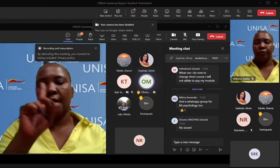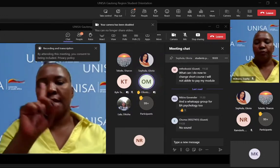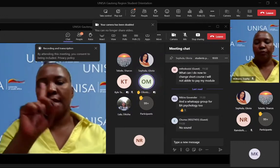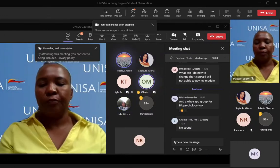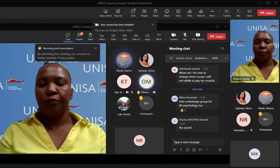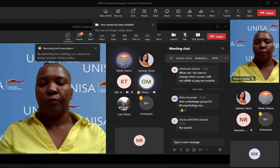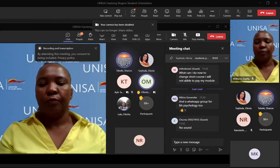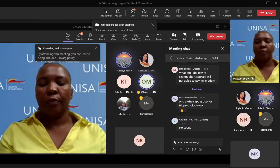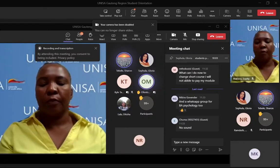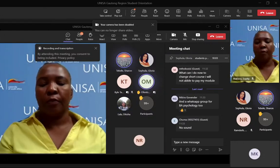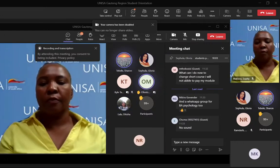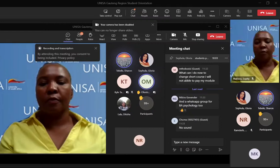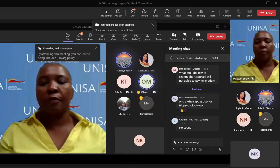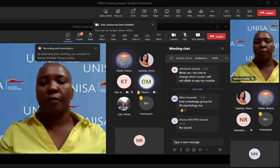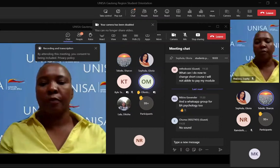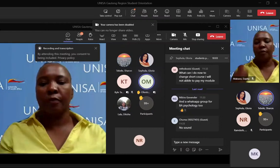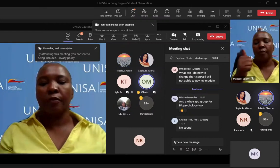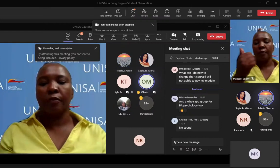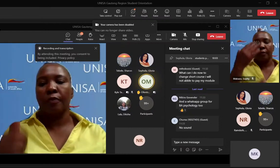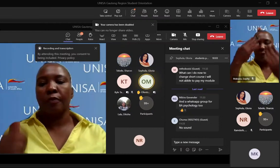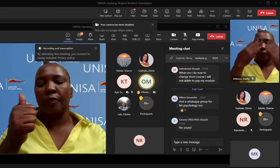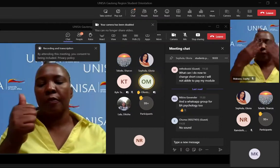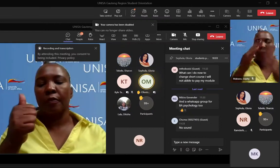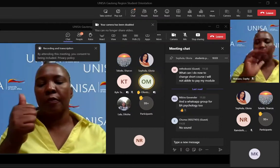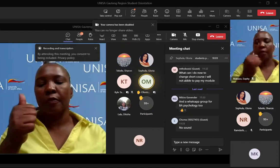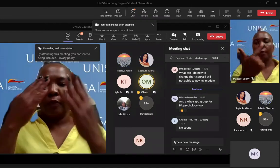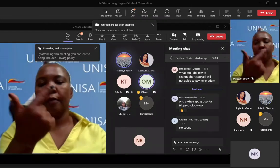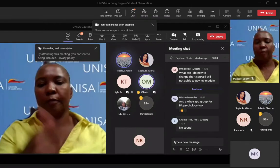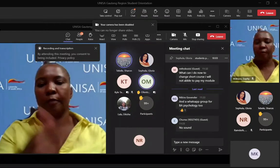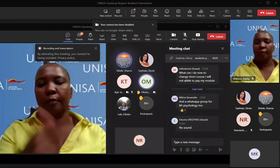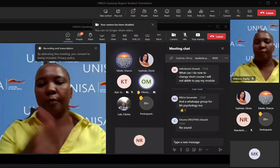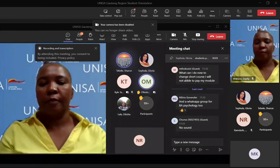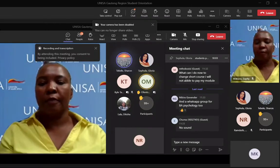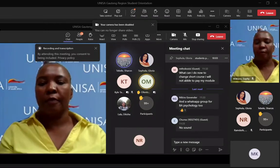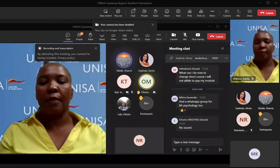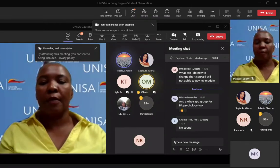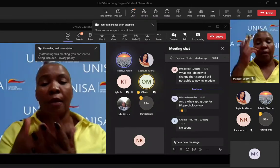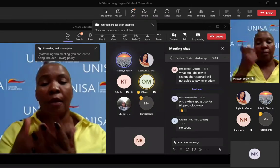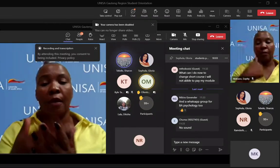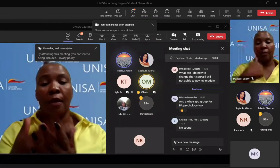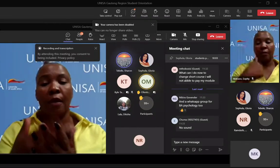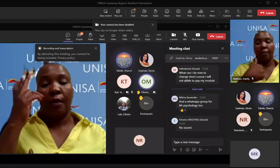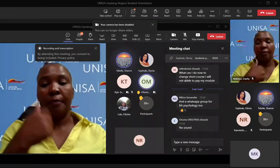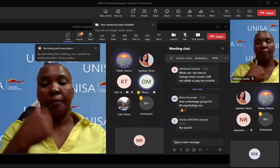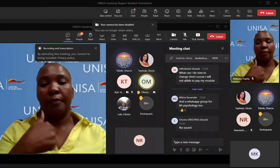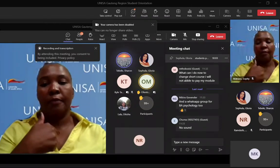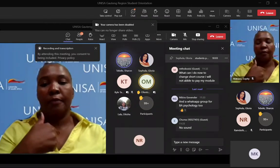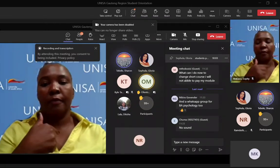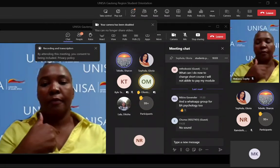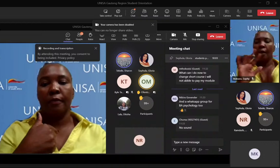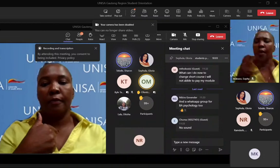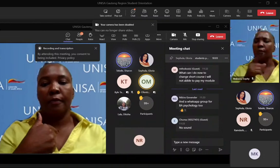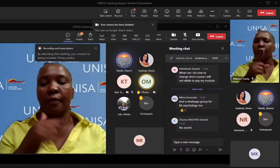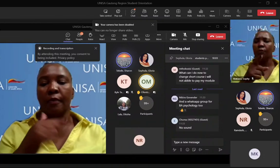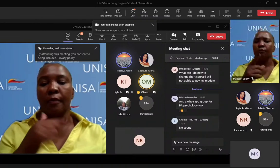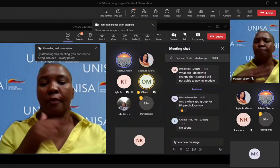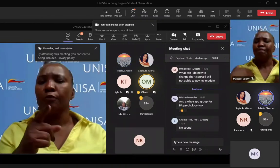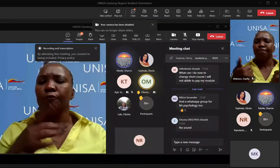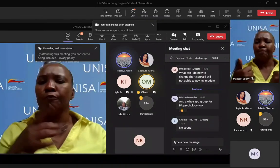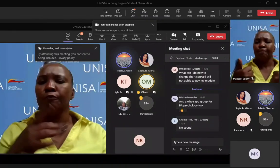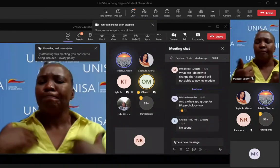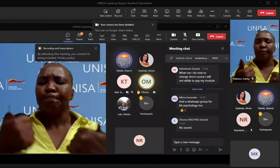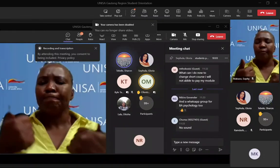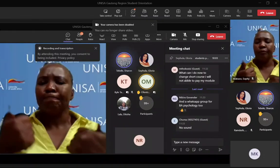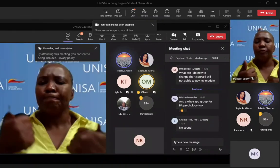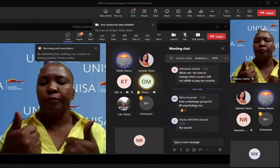uh greetings to you all can you hear me yes um how are you friends yes you can ask your question